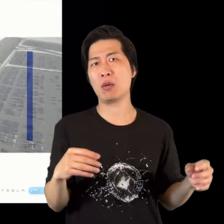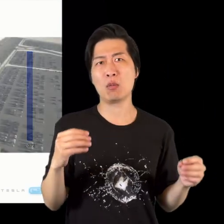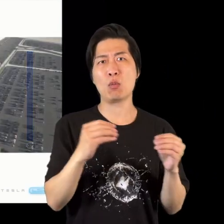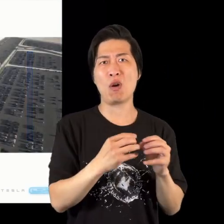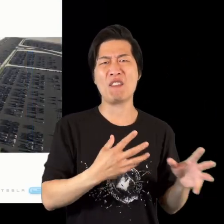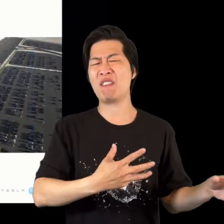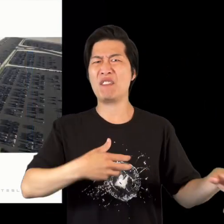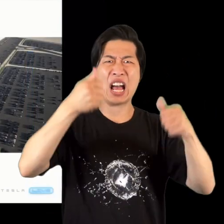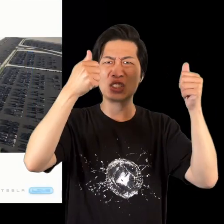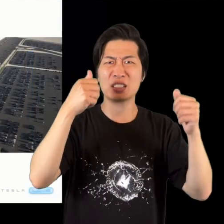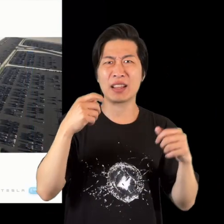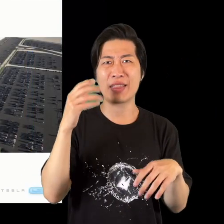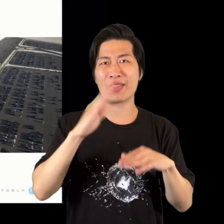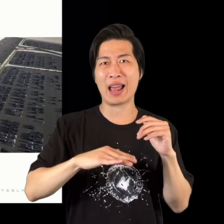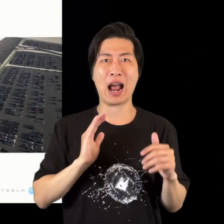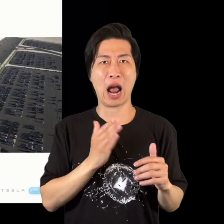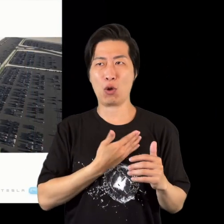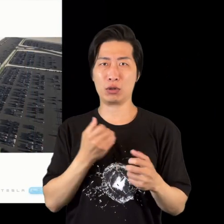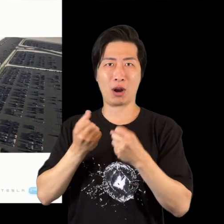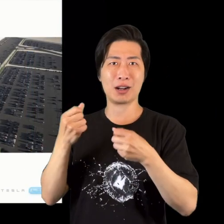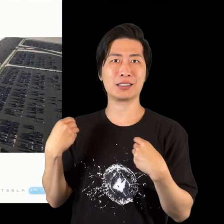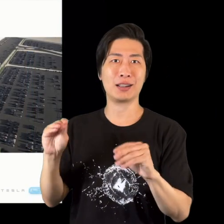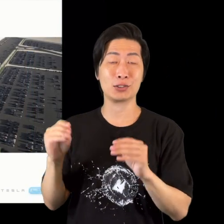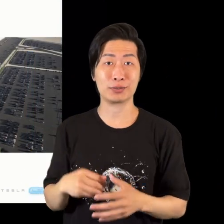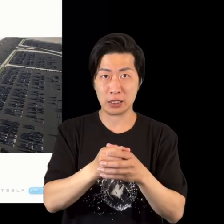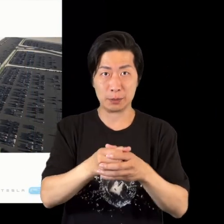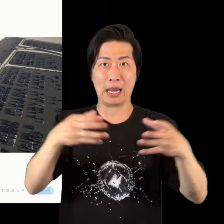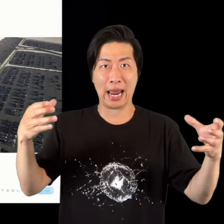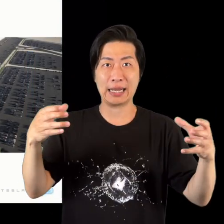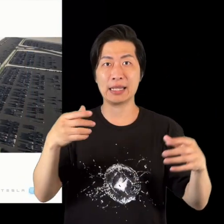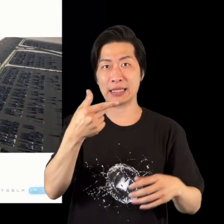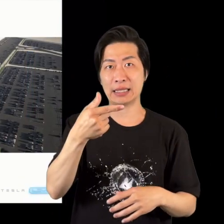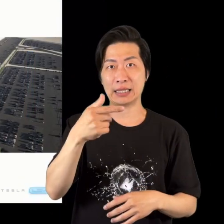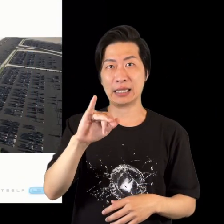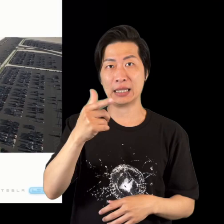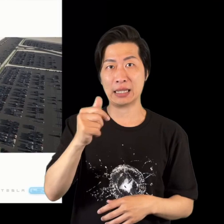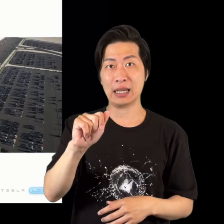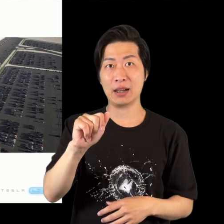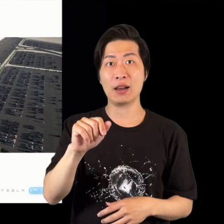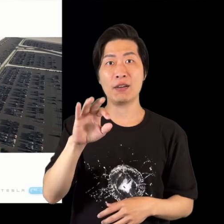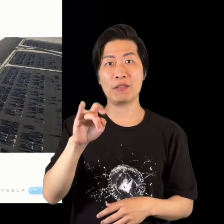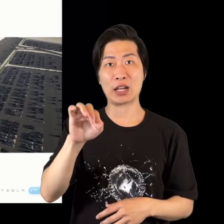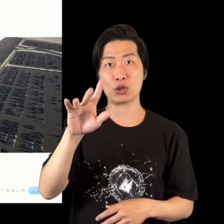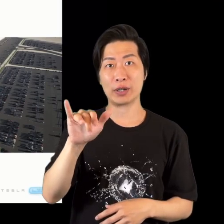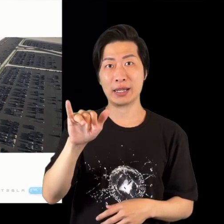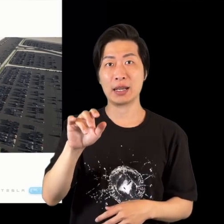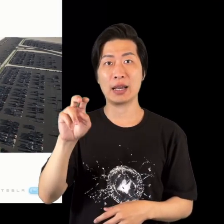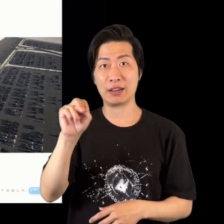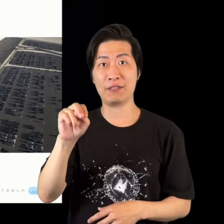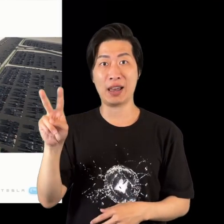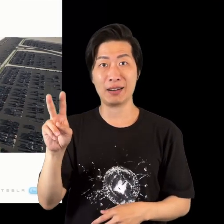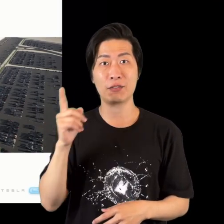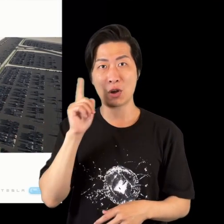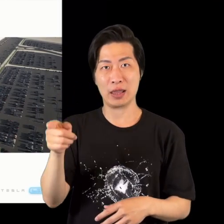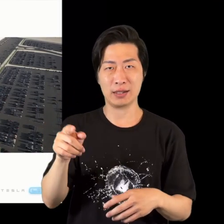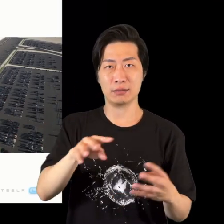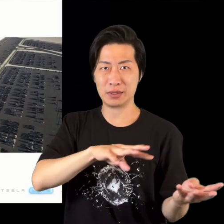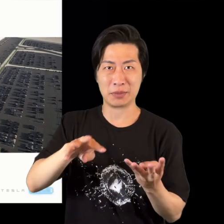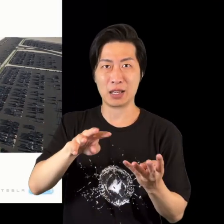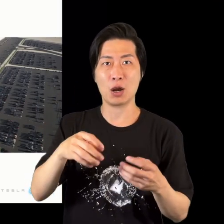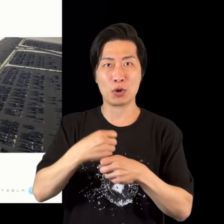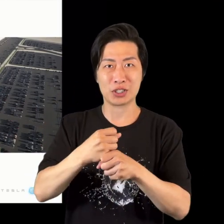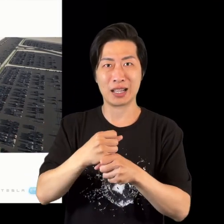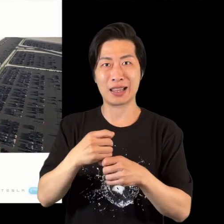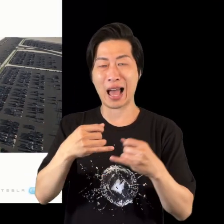sales. We're expanding Gigafactory Nevada for the Tesla semi-production line and for the